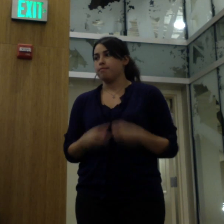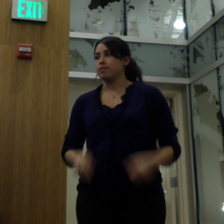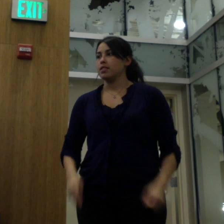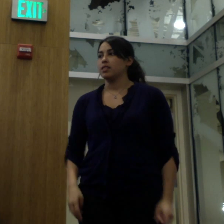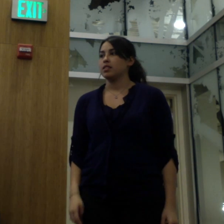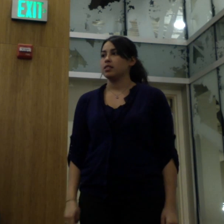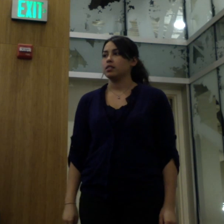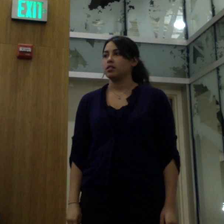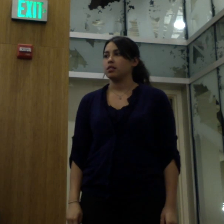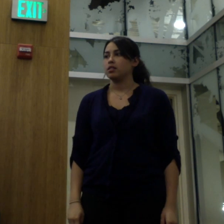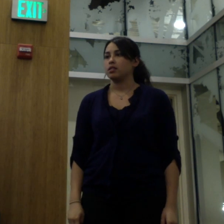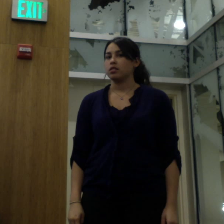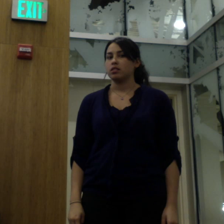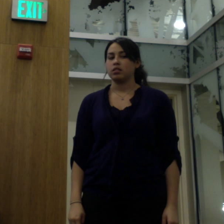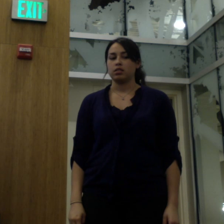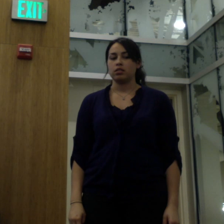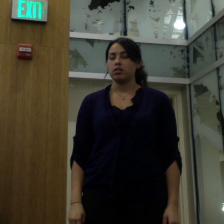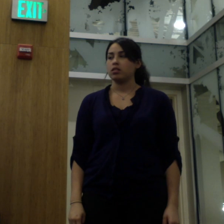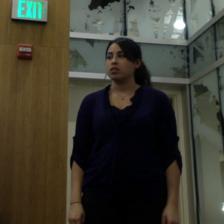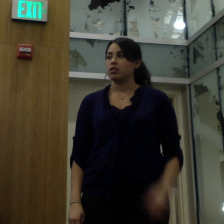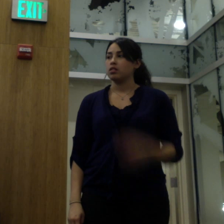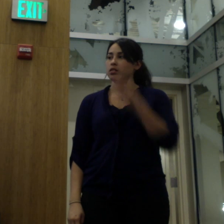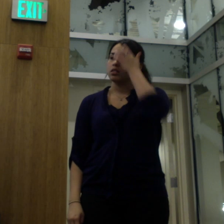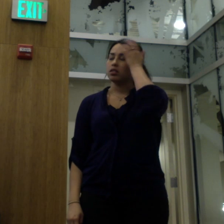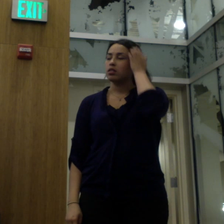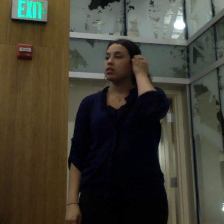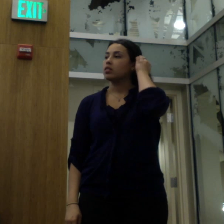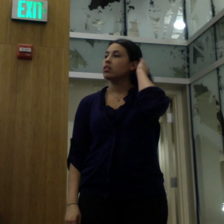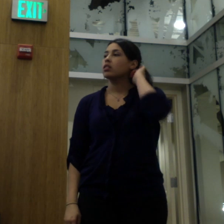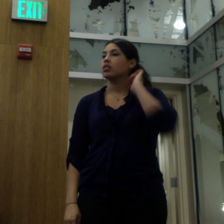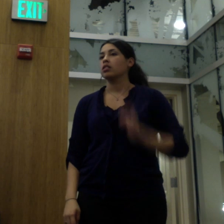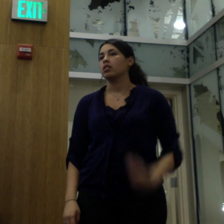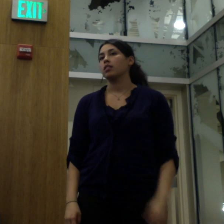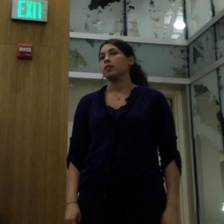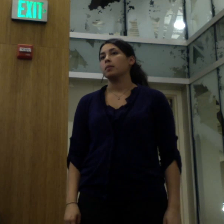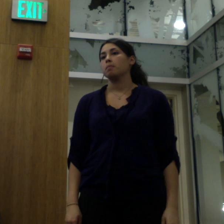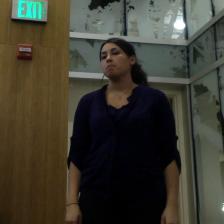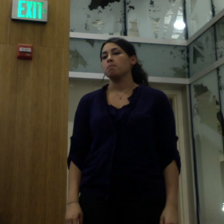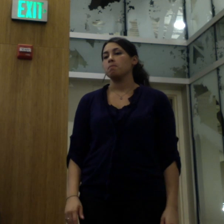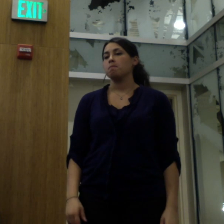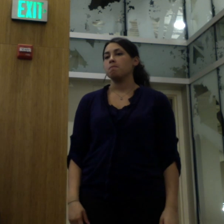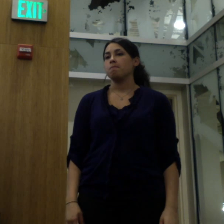Wow. Here's something. I'm going to add that to my shelter.